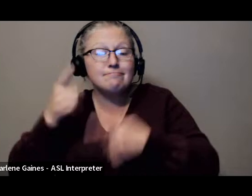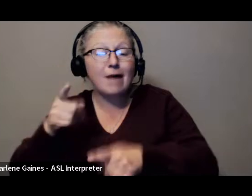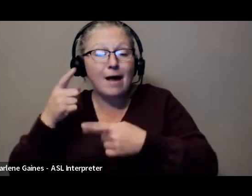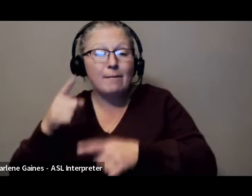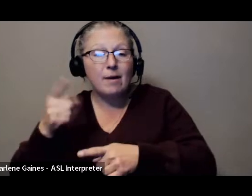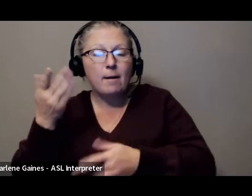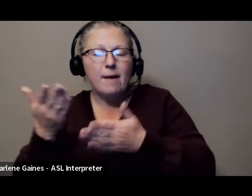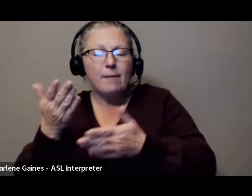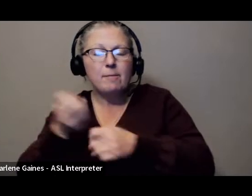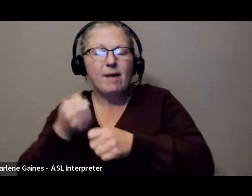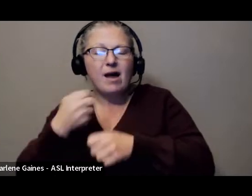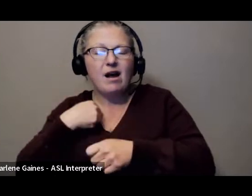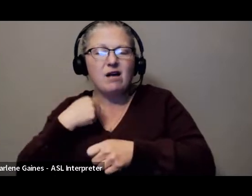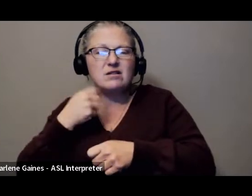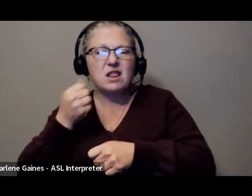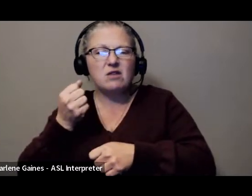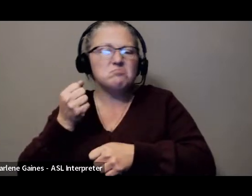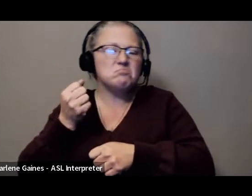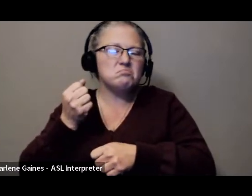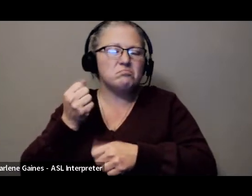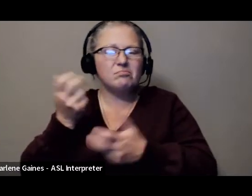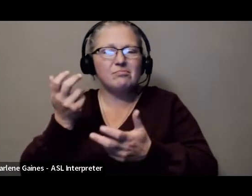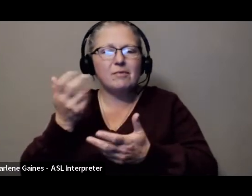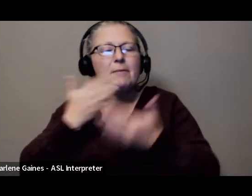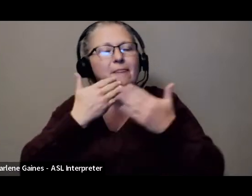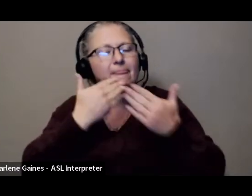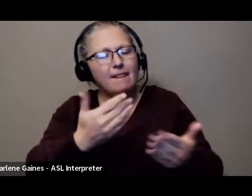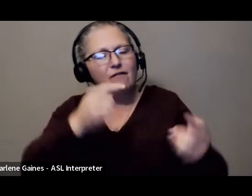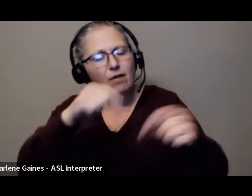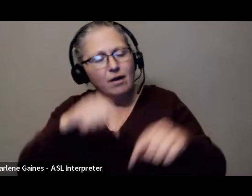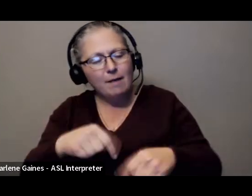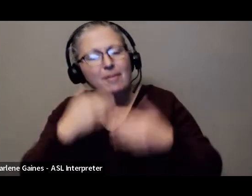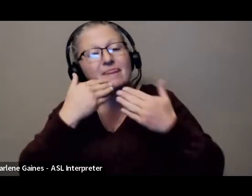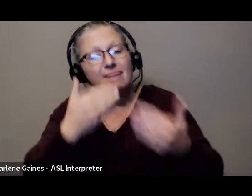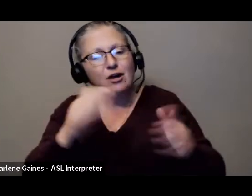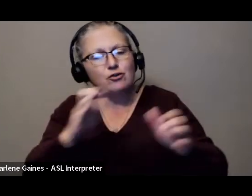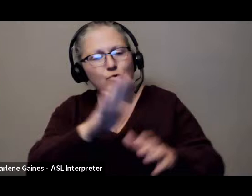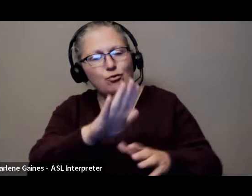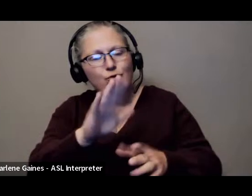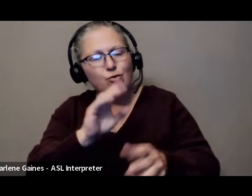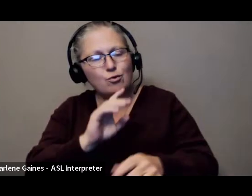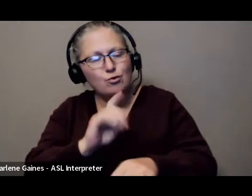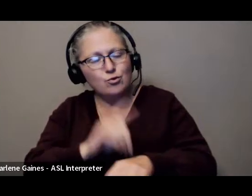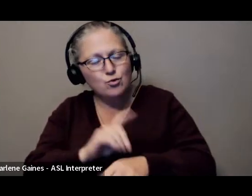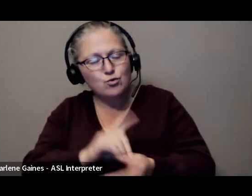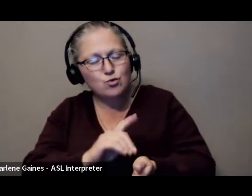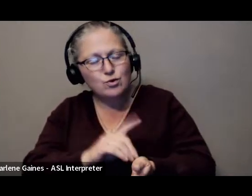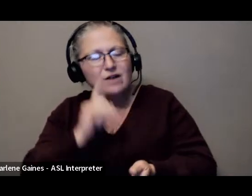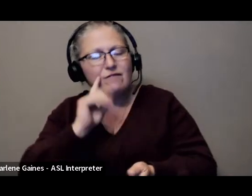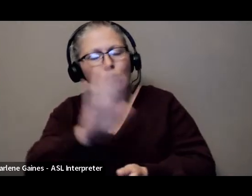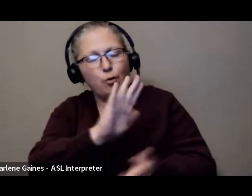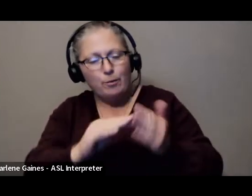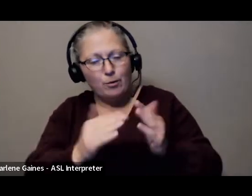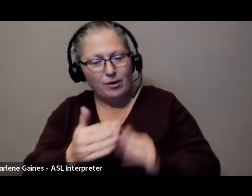jaded us a little bit. But thank you for being here and thank you for doing your duty to your